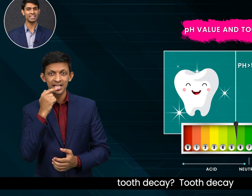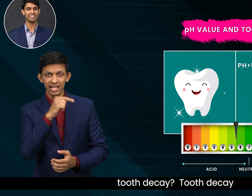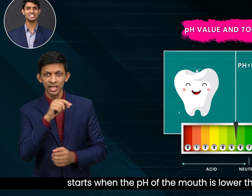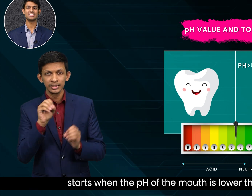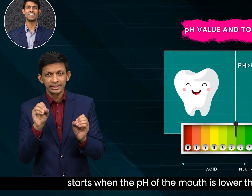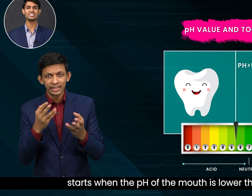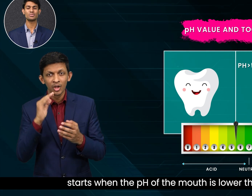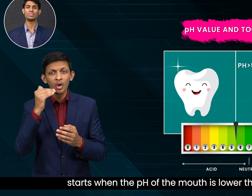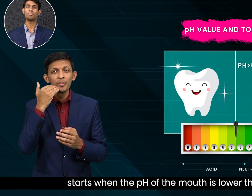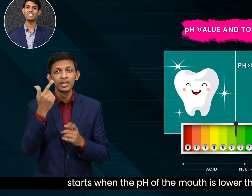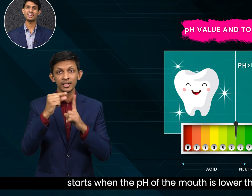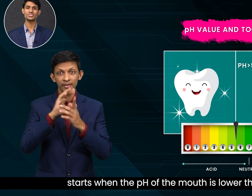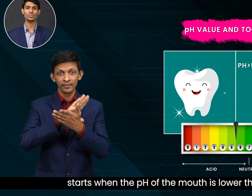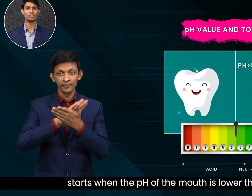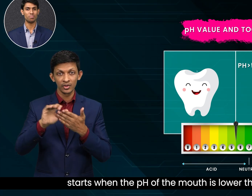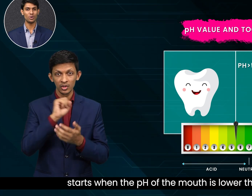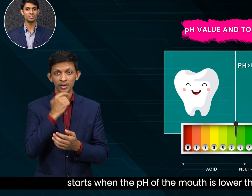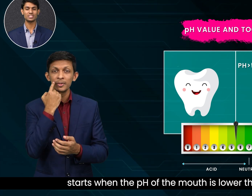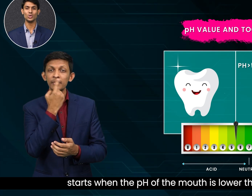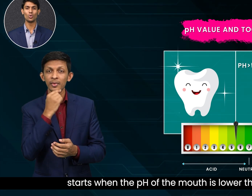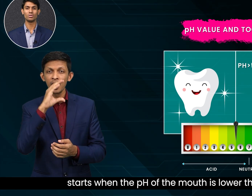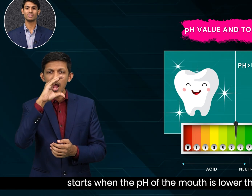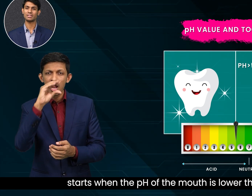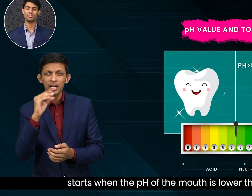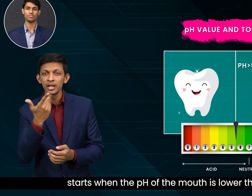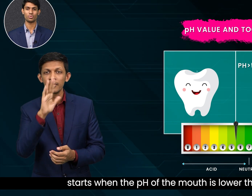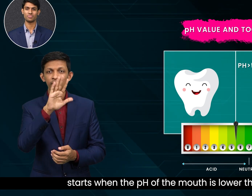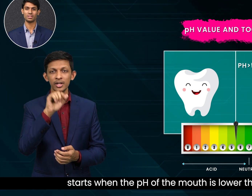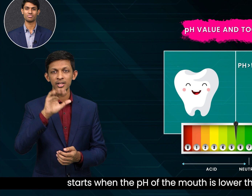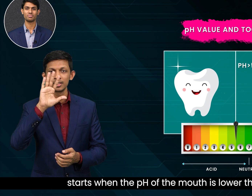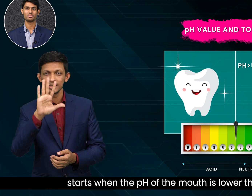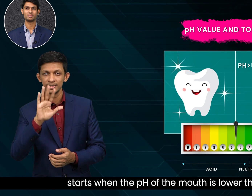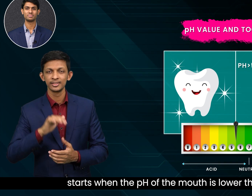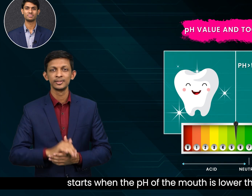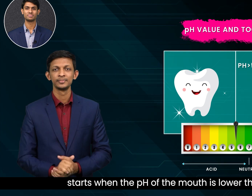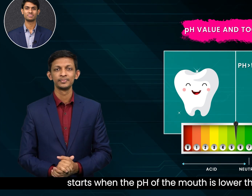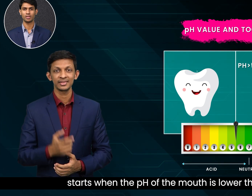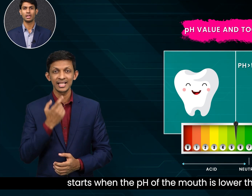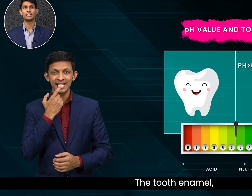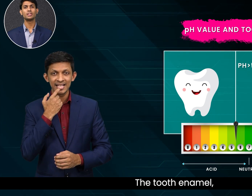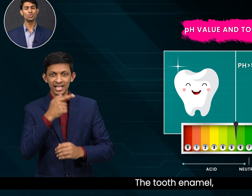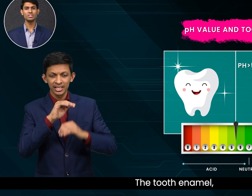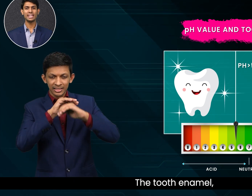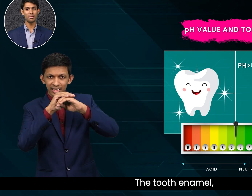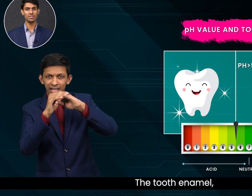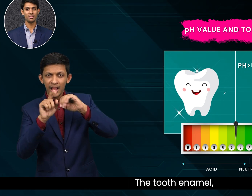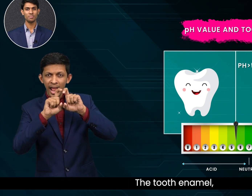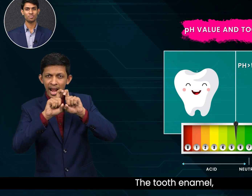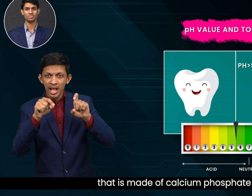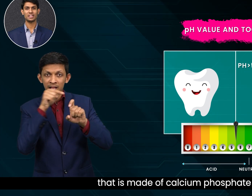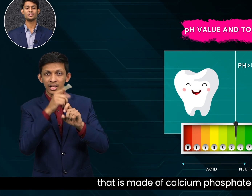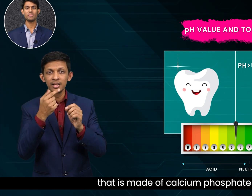Tooth decay starts when the pH of the mouth is lower than 5.5. The tooth